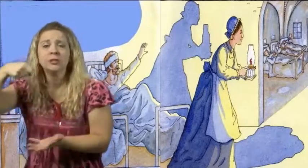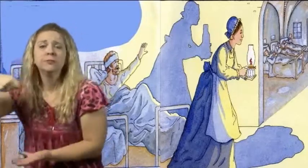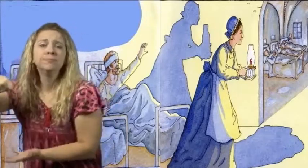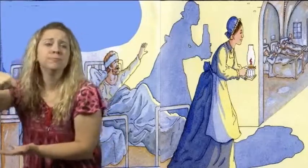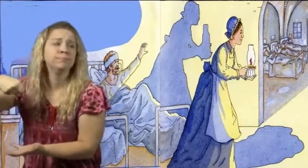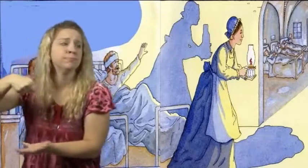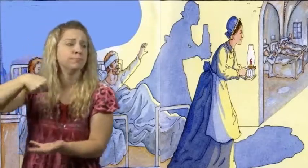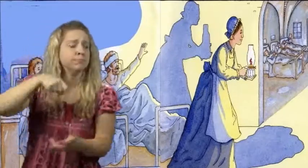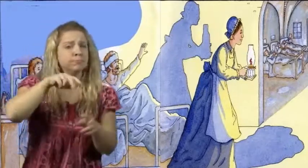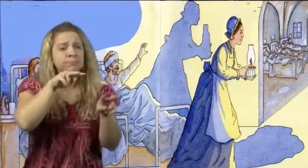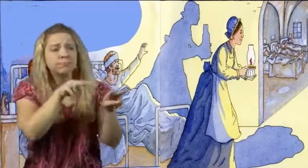comfortable.